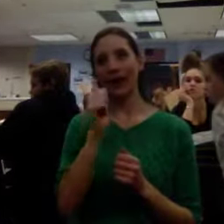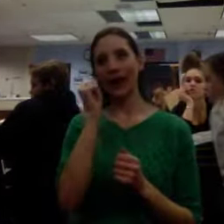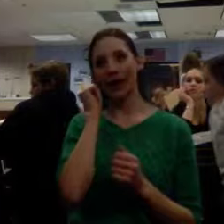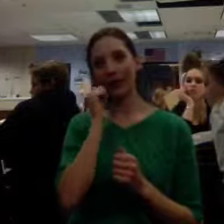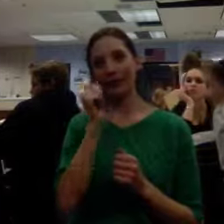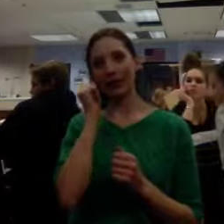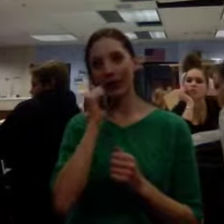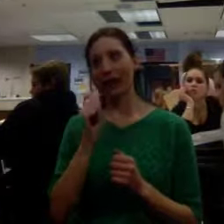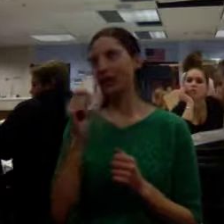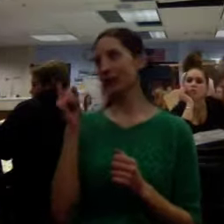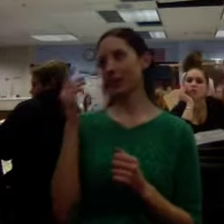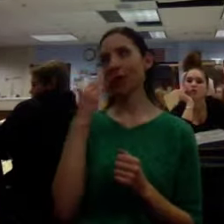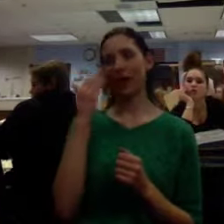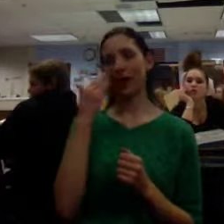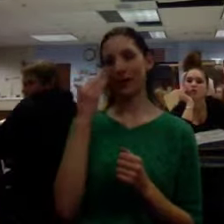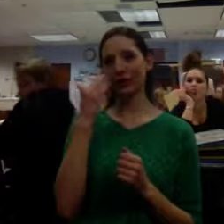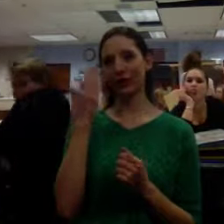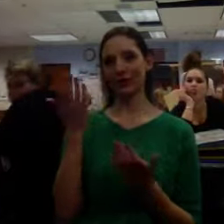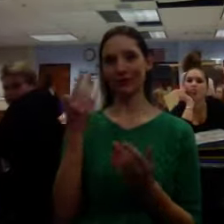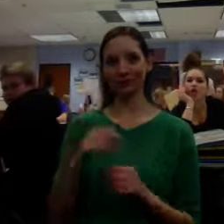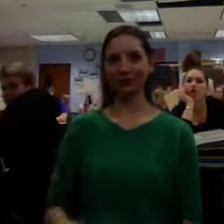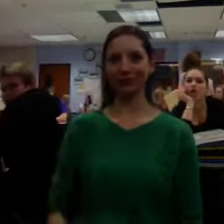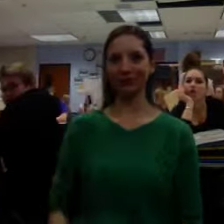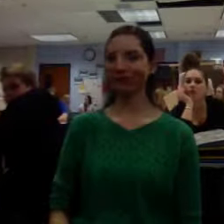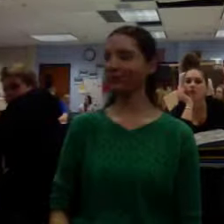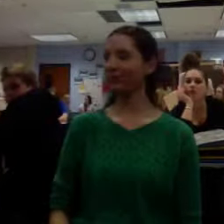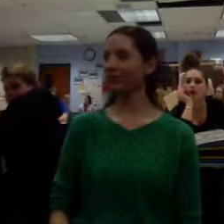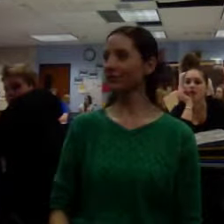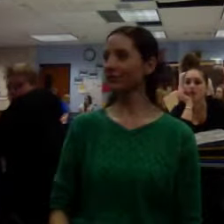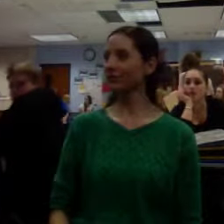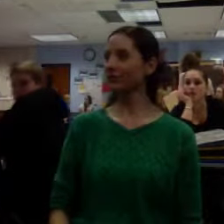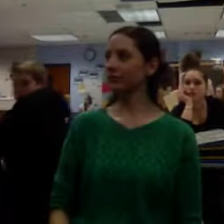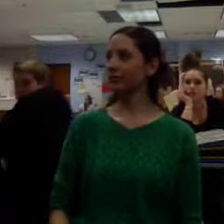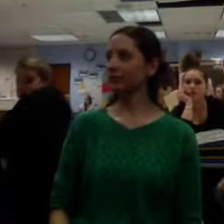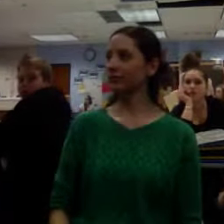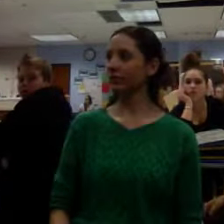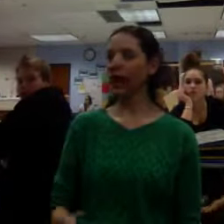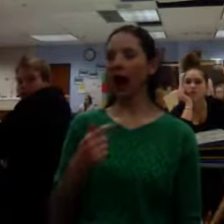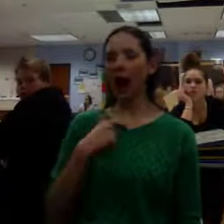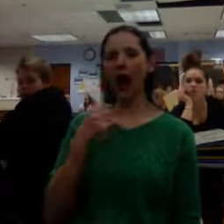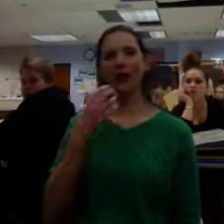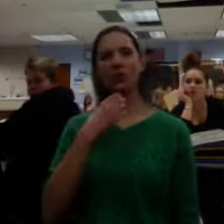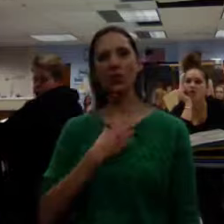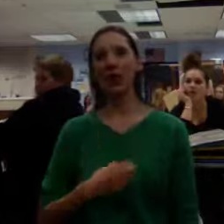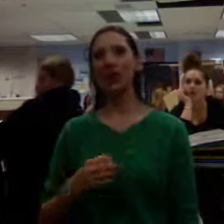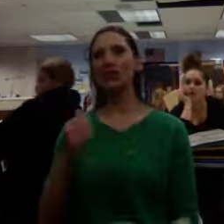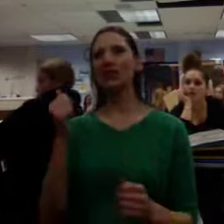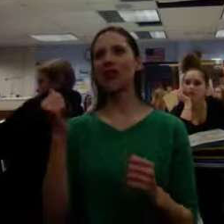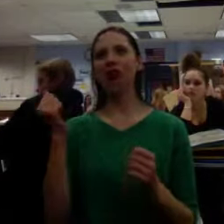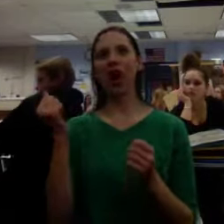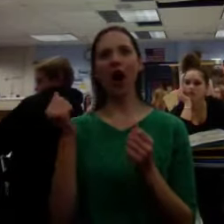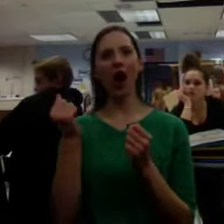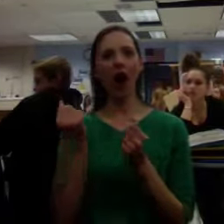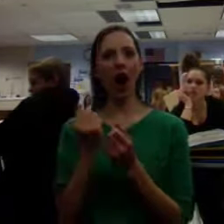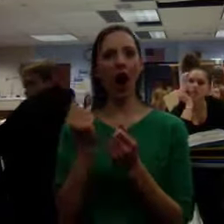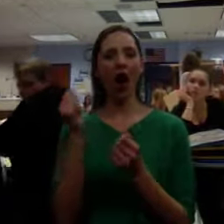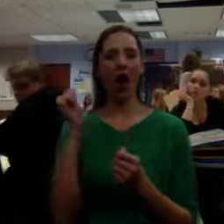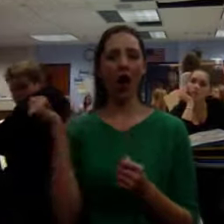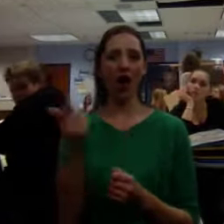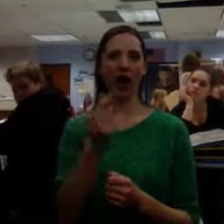check. Man, I wish every kid could have that. Wouldn't that be fun? No. You are